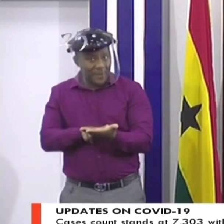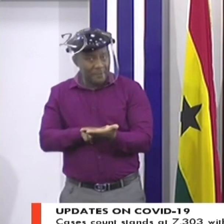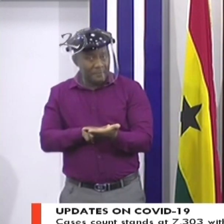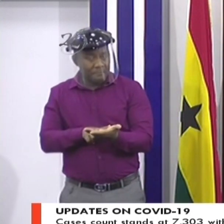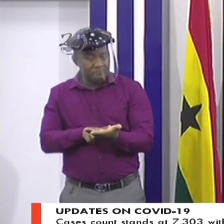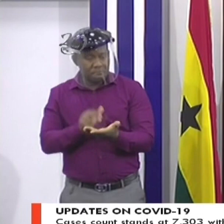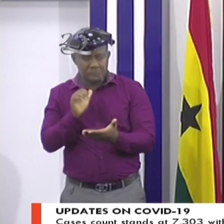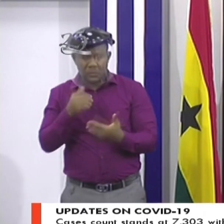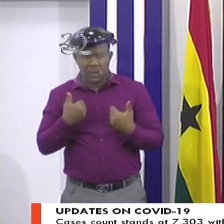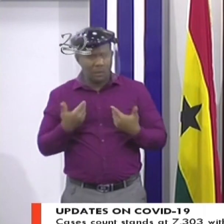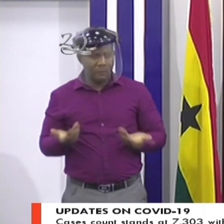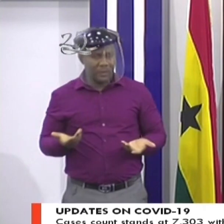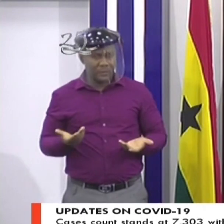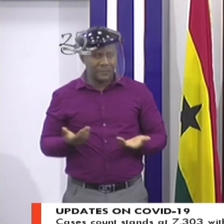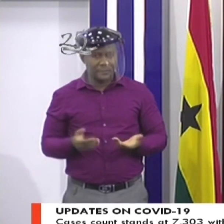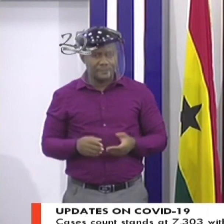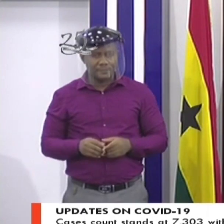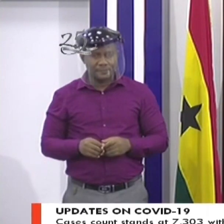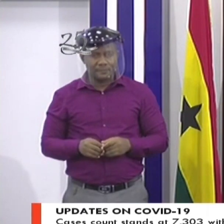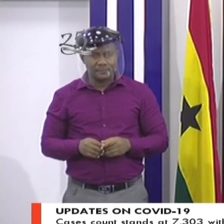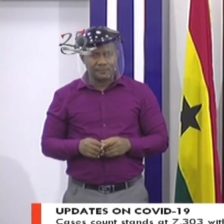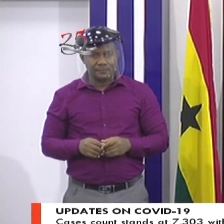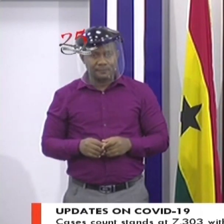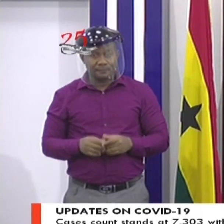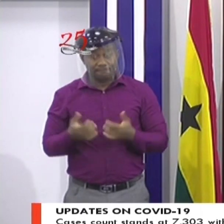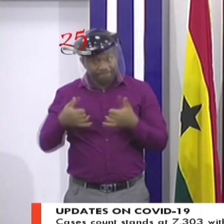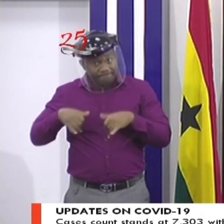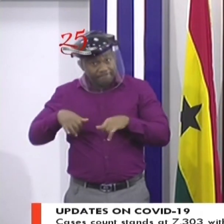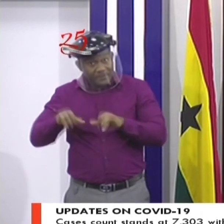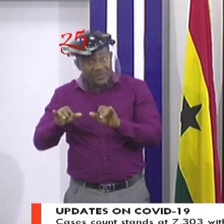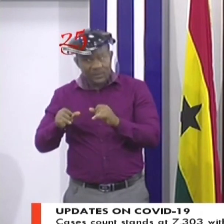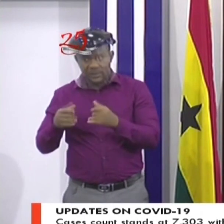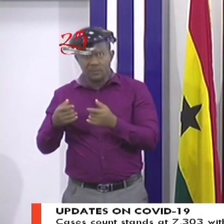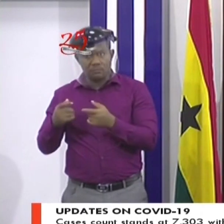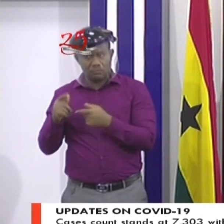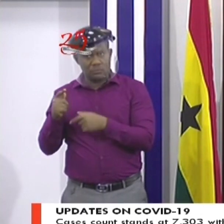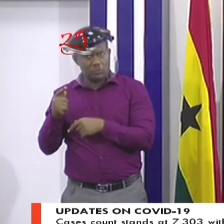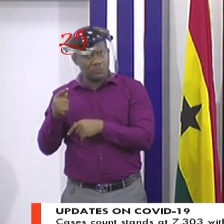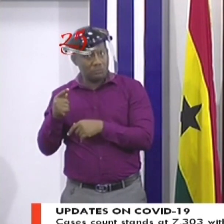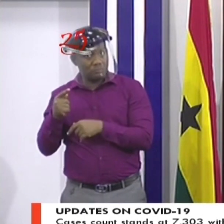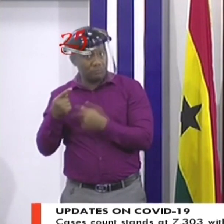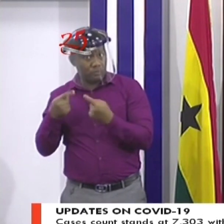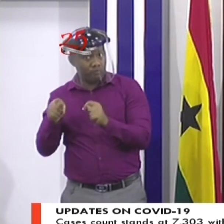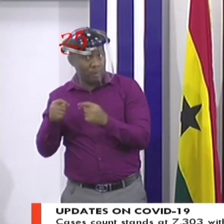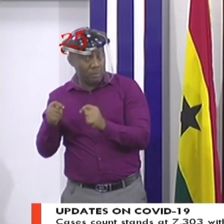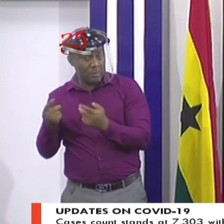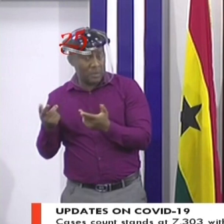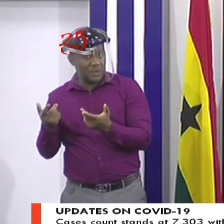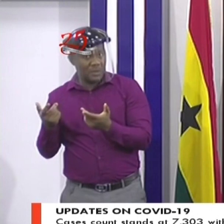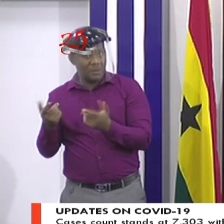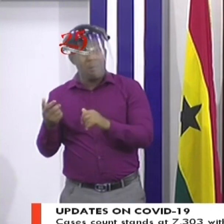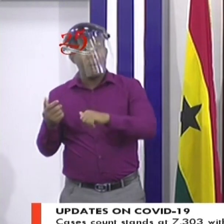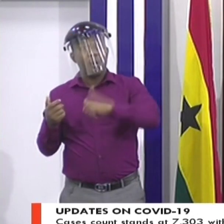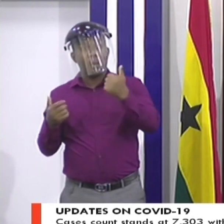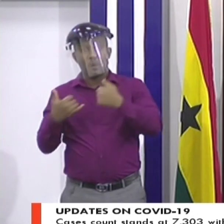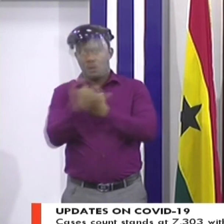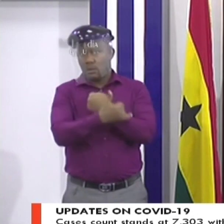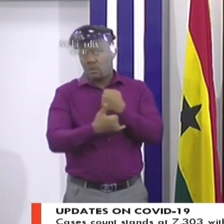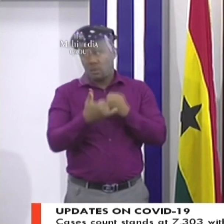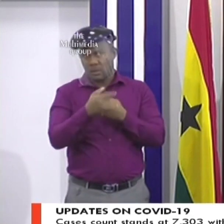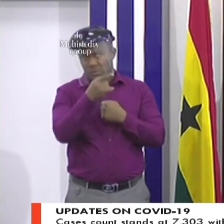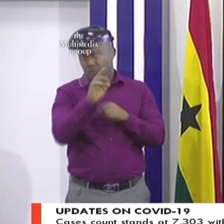with good characteristics that can be used. It's still ongoing. If other countries are using that, if it comes to Ghana, you still